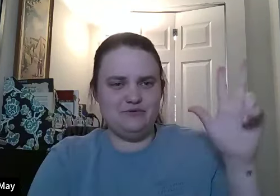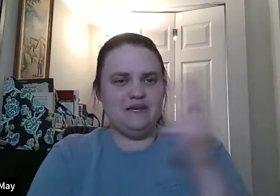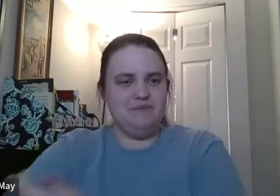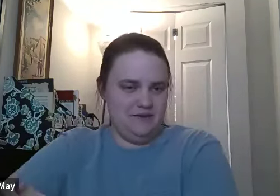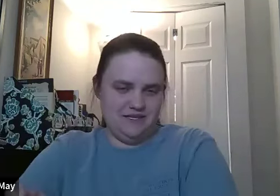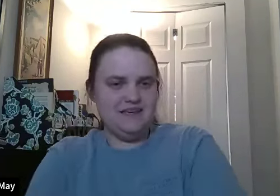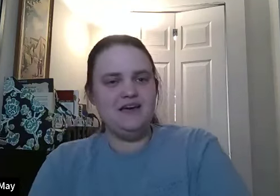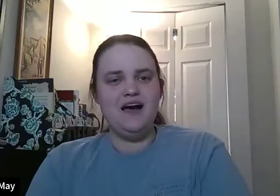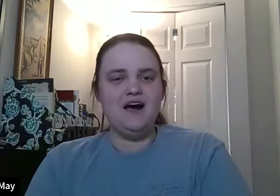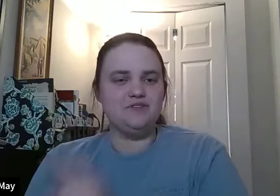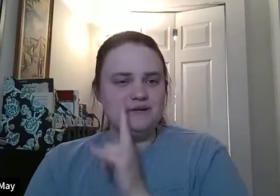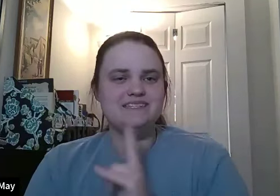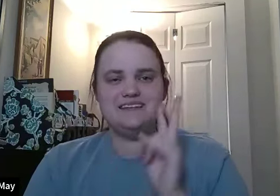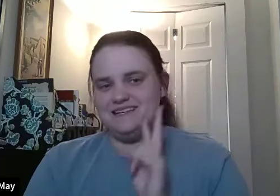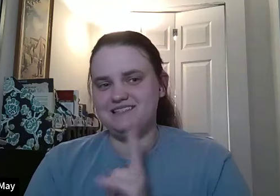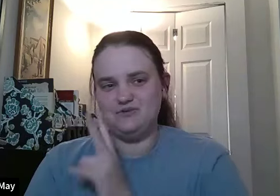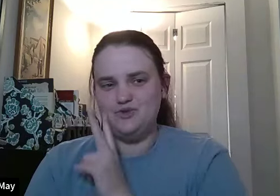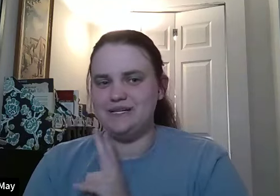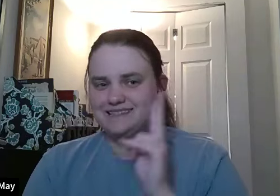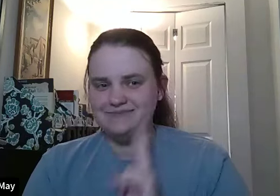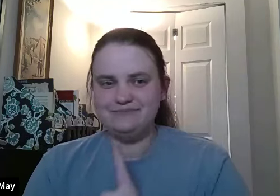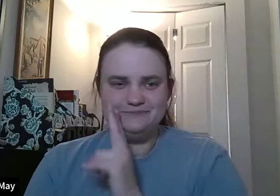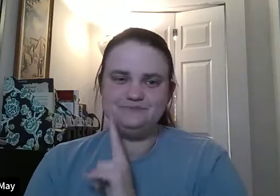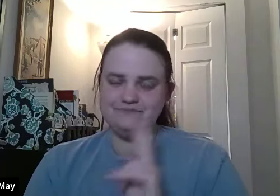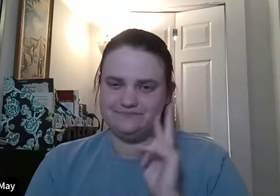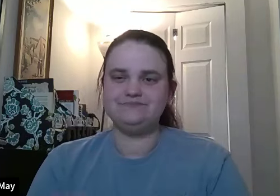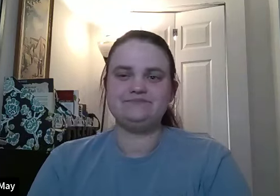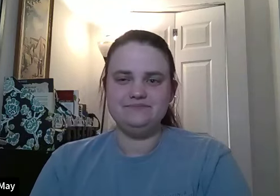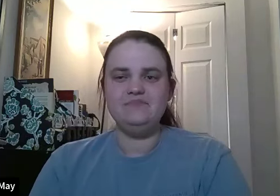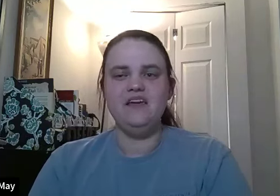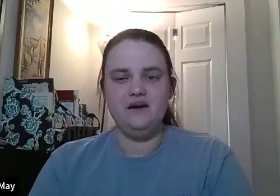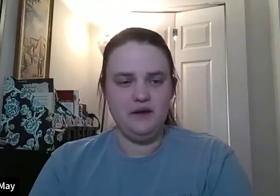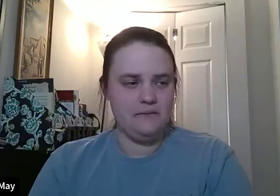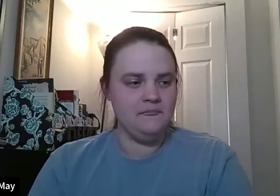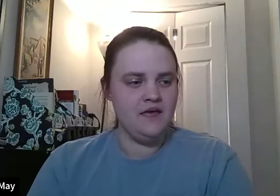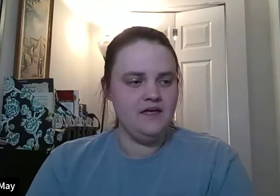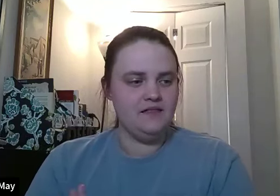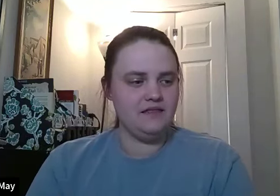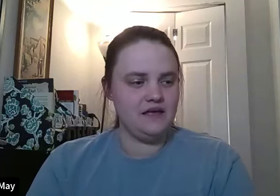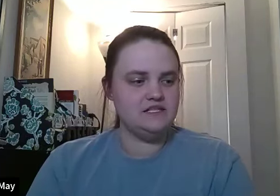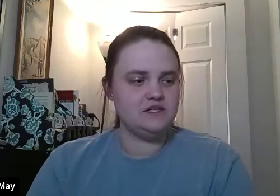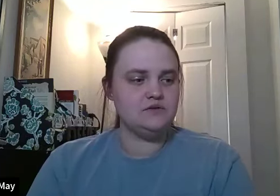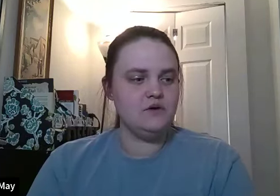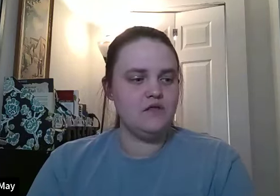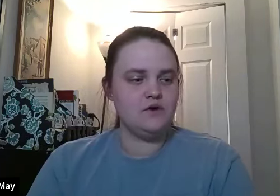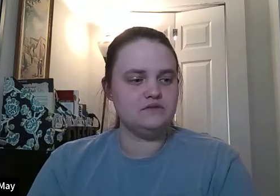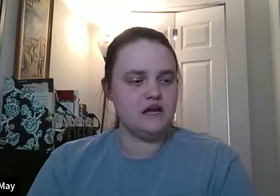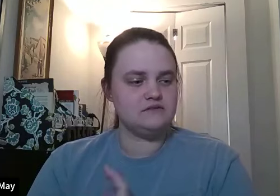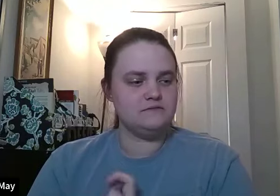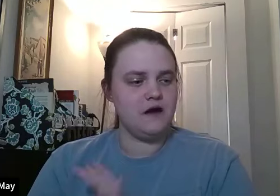3 and babies. But twins does get its own twins. Okay, let's do those last 5